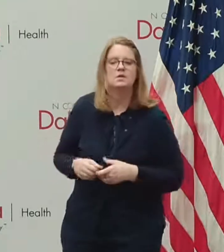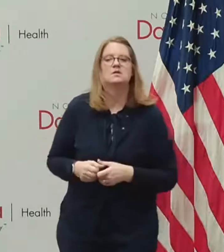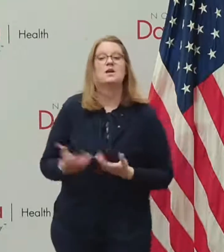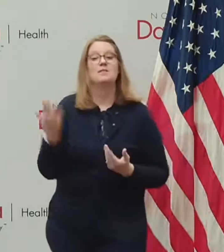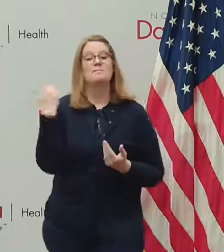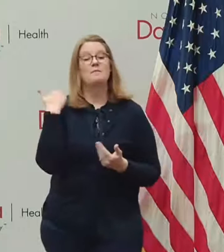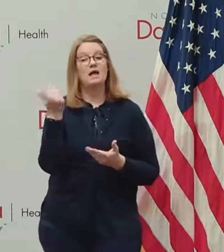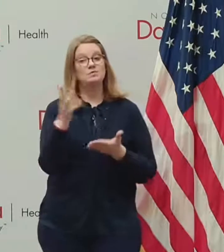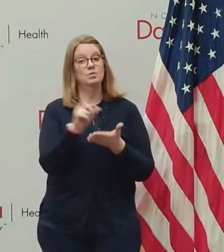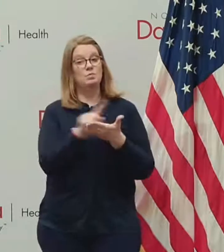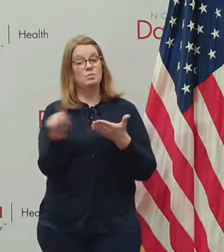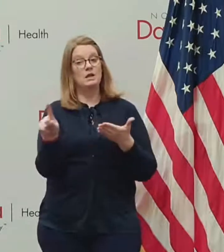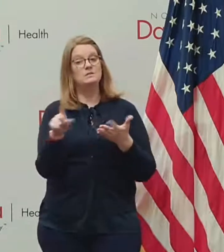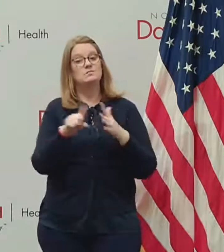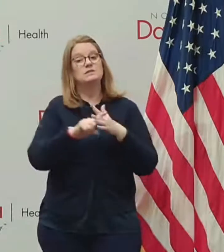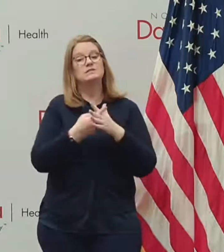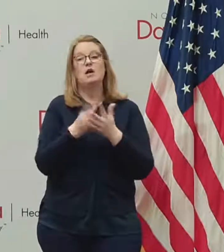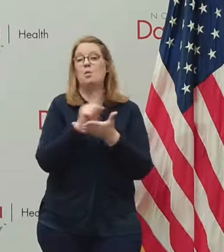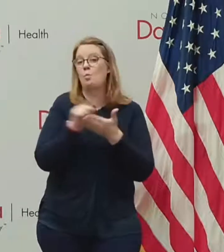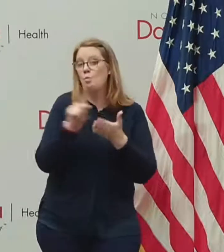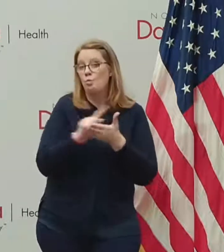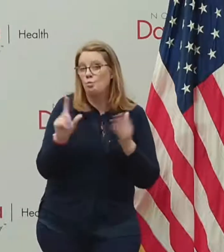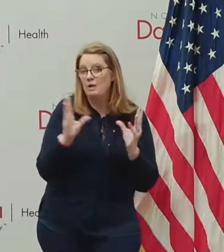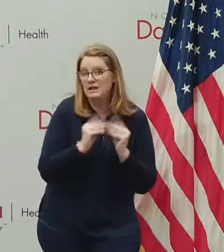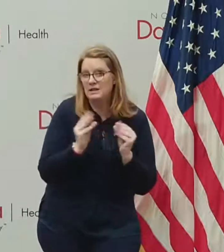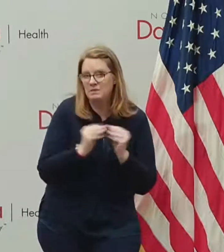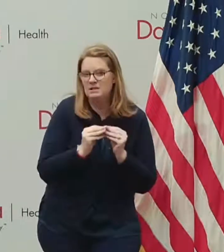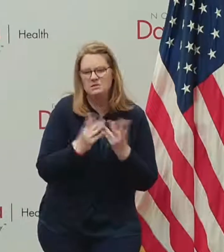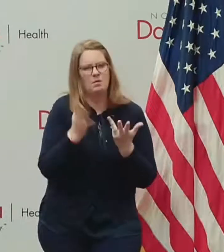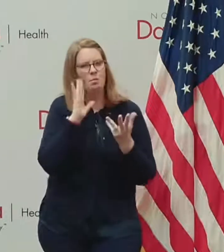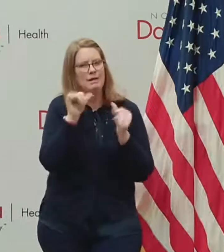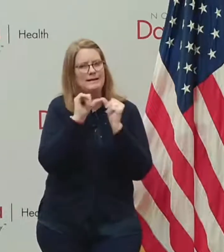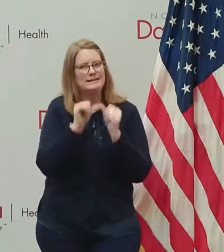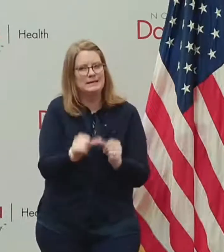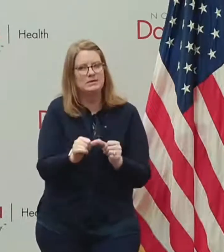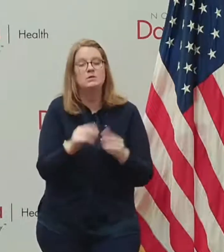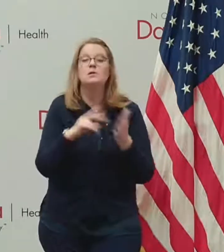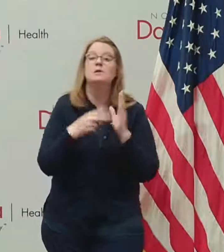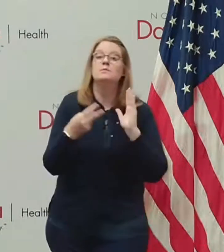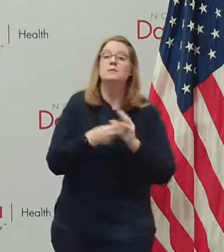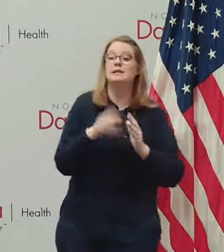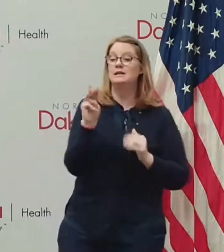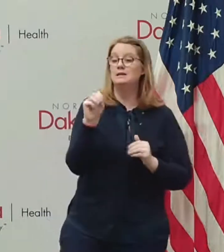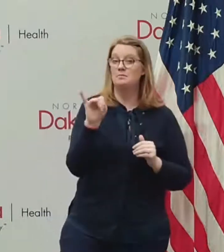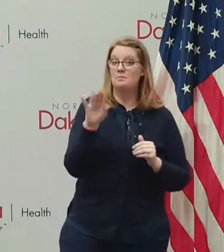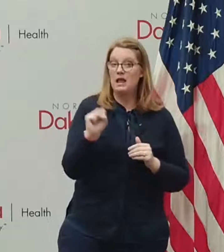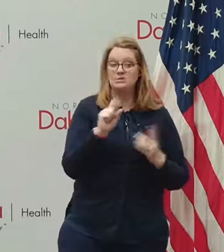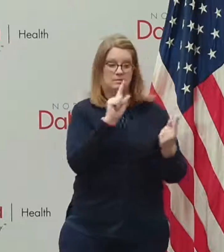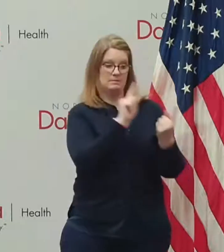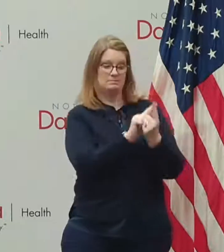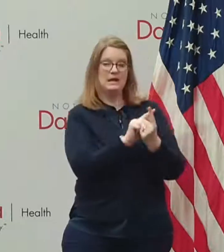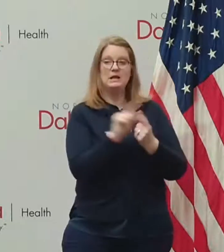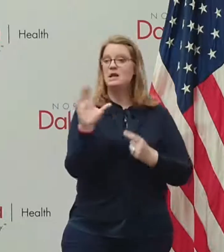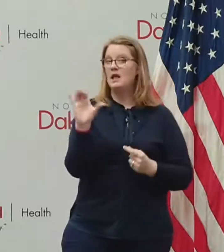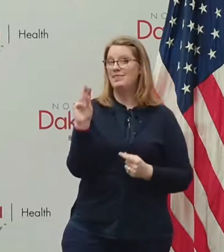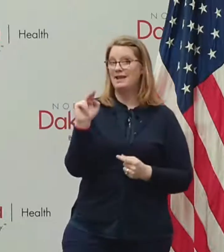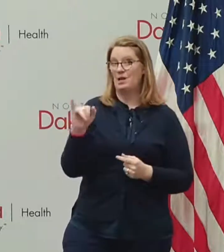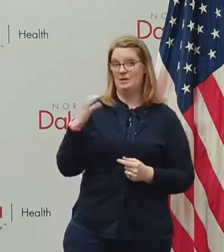weeks, we've begun weekly meetings, and we'll continue these throughout the pandemic. We meet with the mayors and county commissioners that